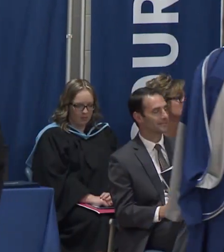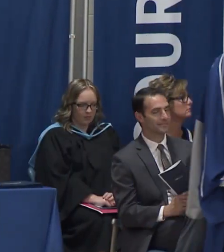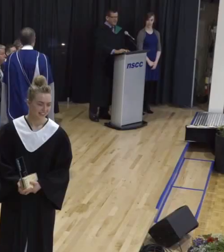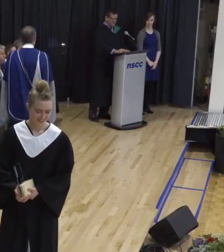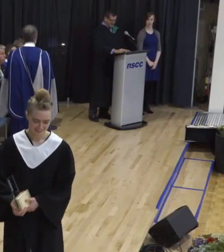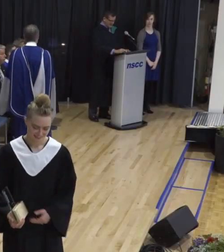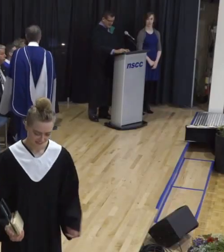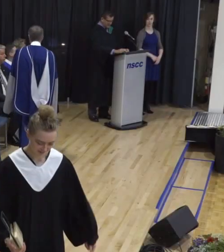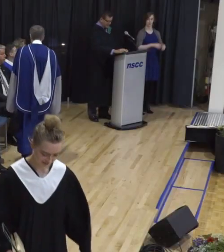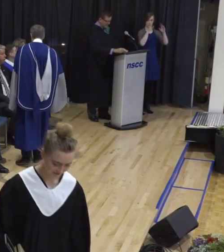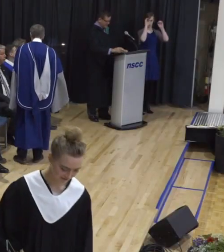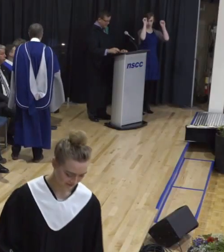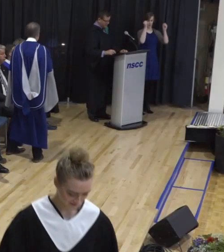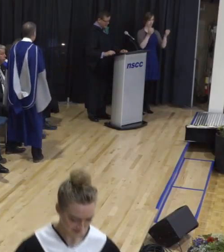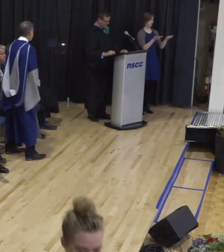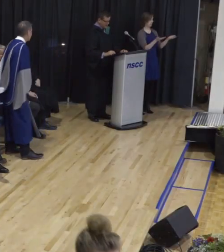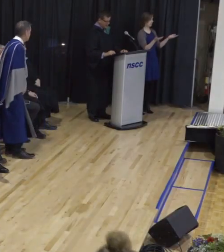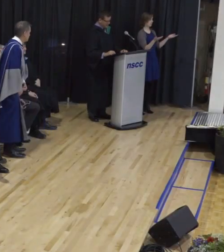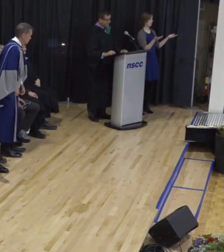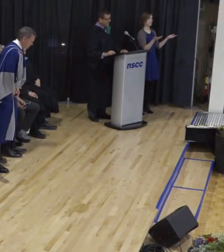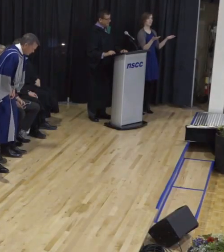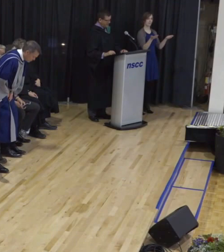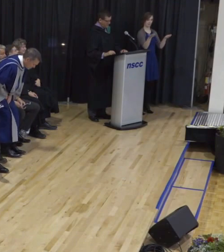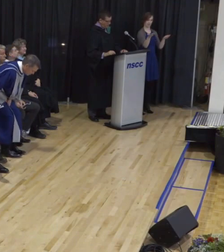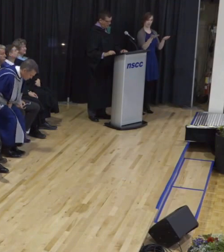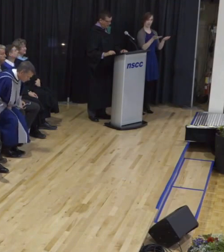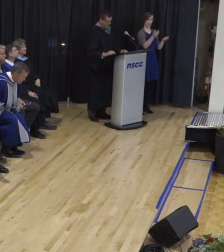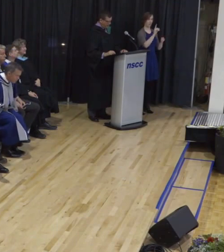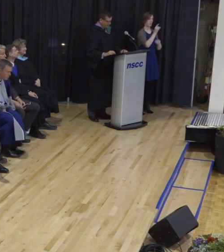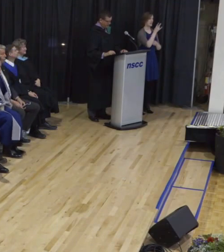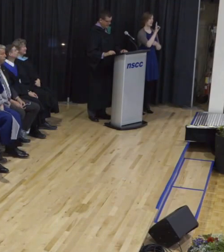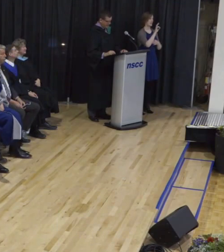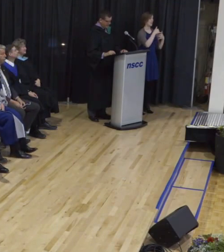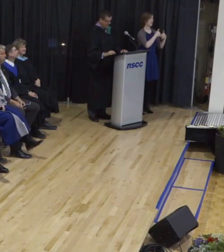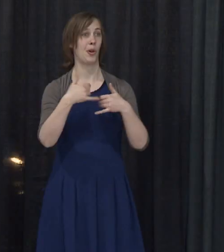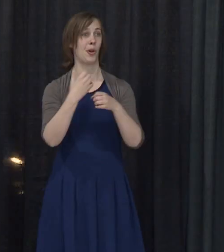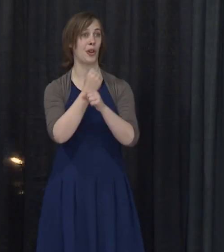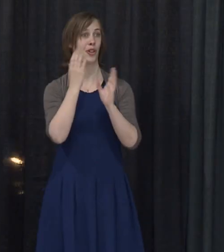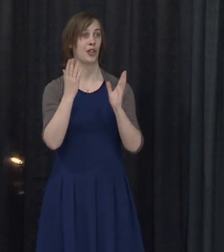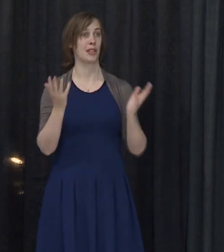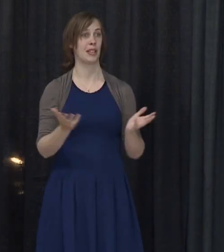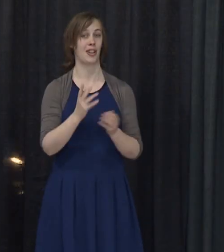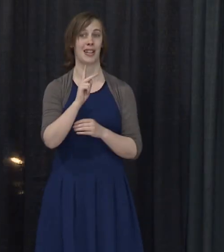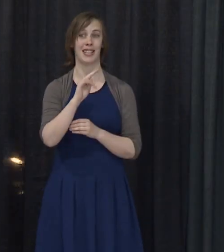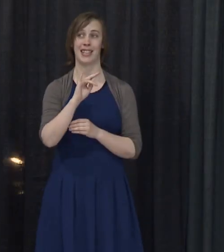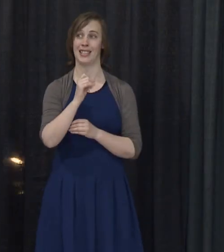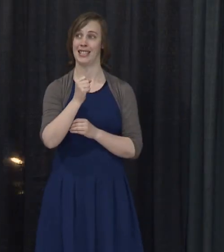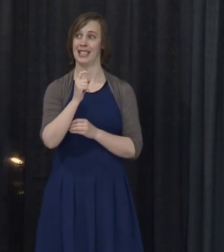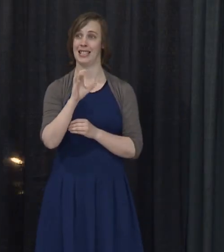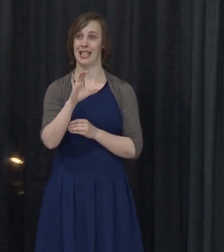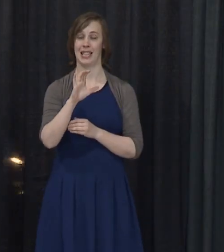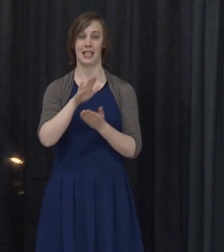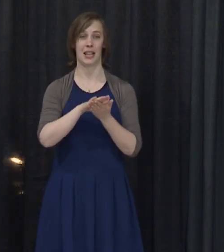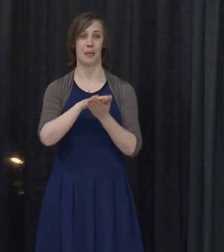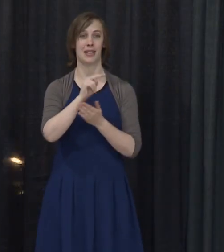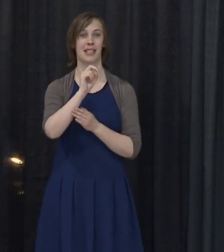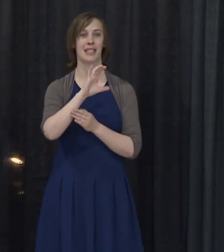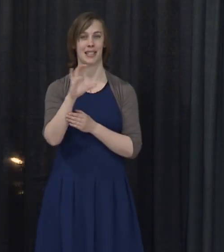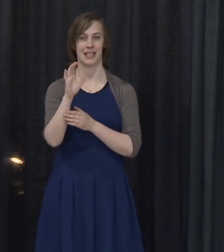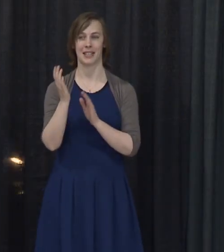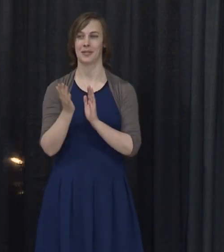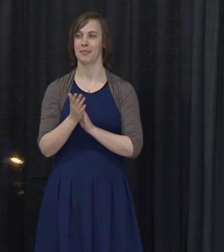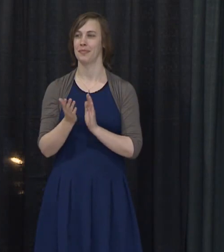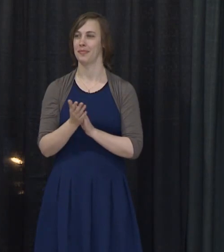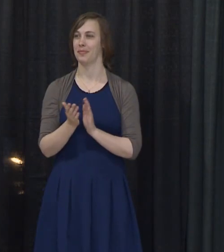Mr. President and invited guests, I present to you the 2017 award winners for the Kingstec campus, Nova Scotia Community College.